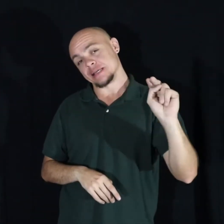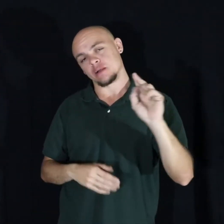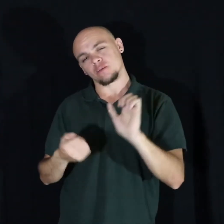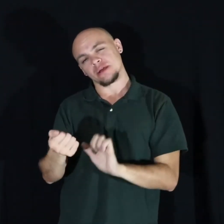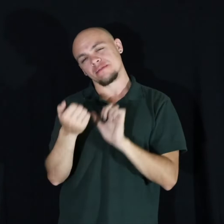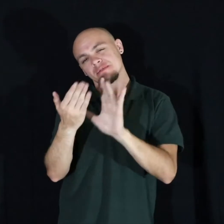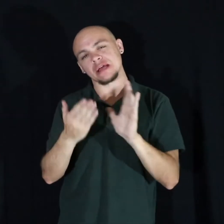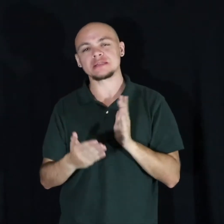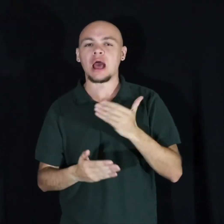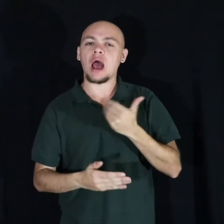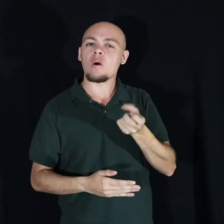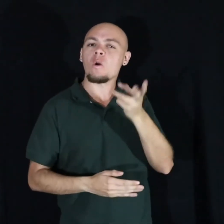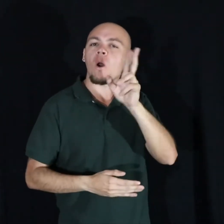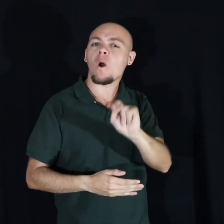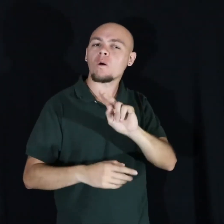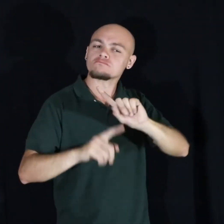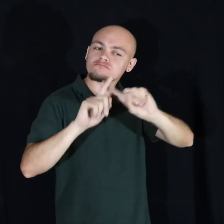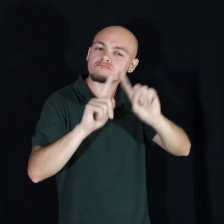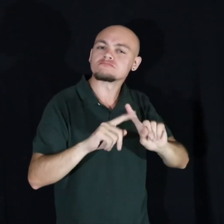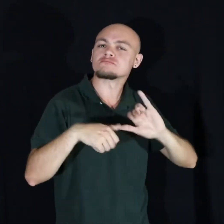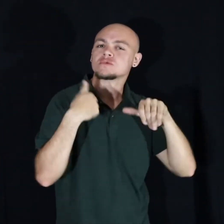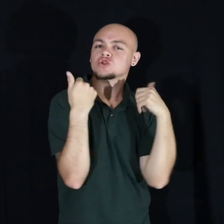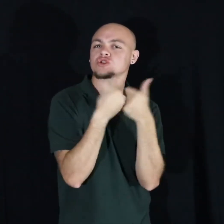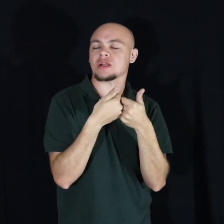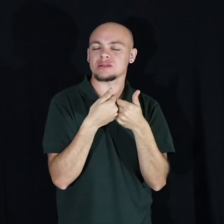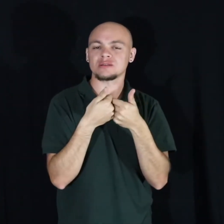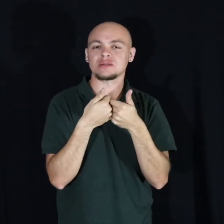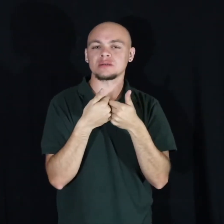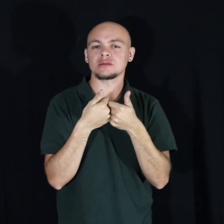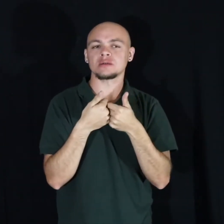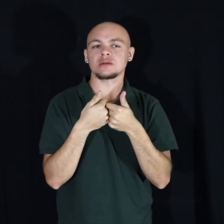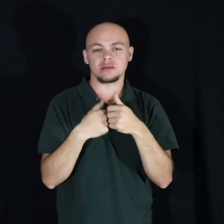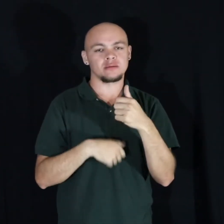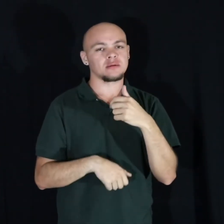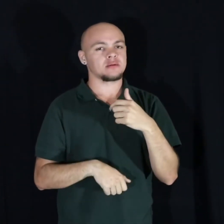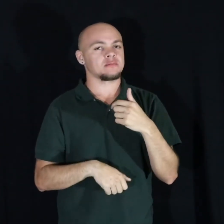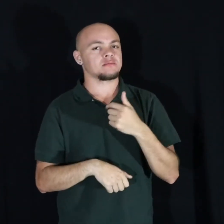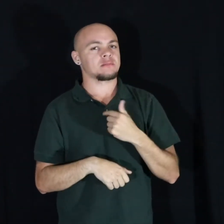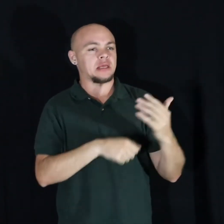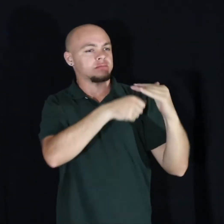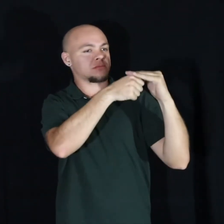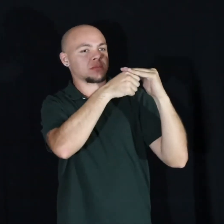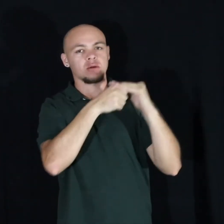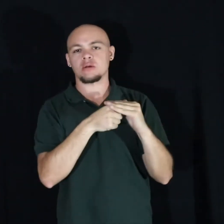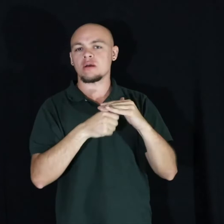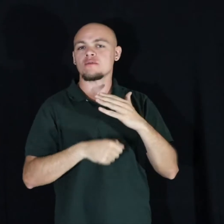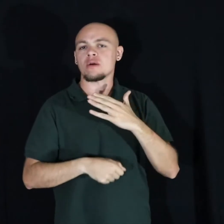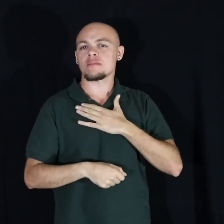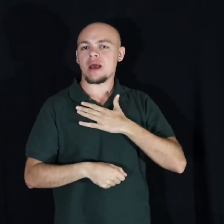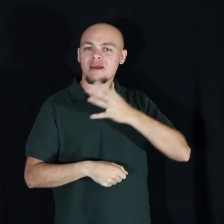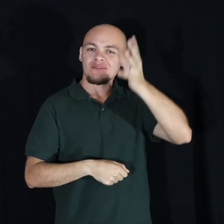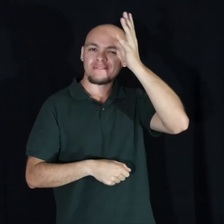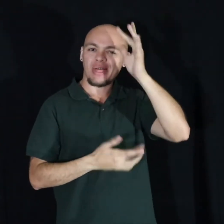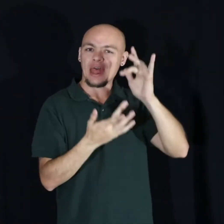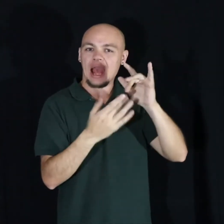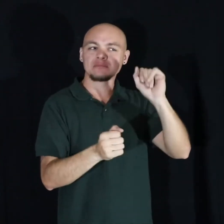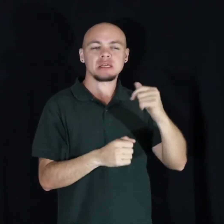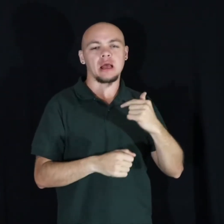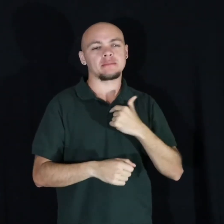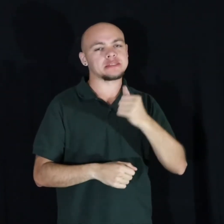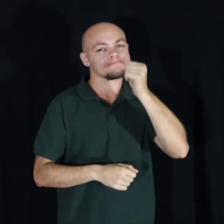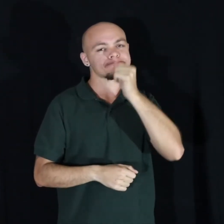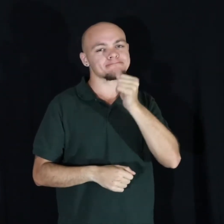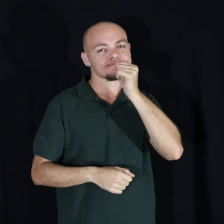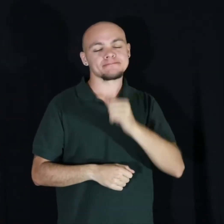our own set of obstacles. I endured the afflictions caused by my father's absence.